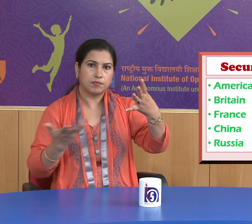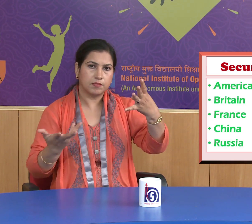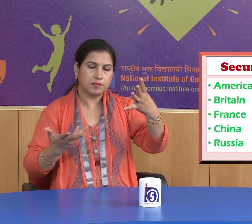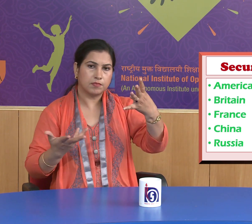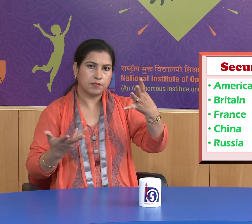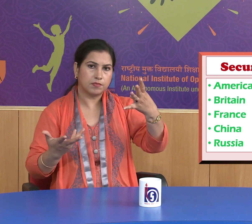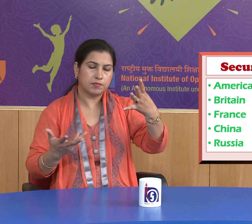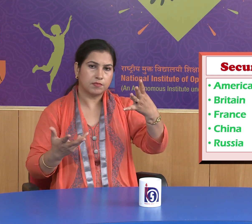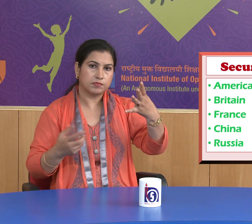fourth is China,